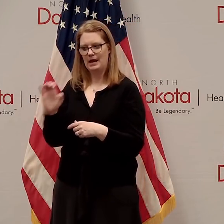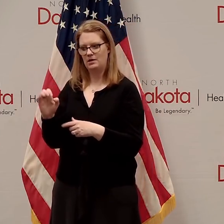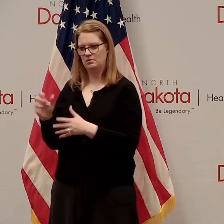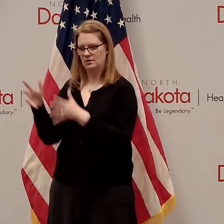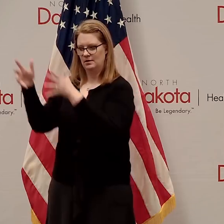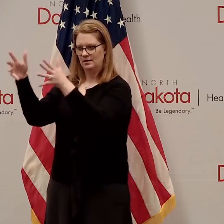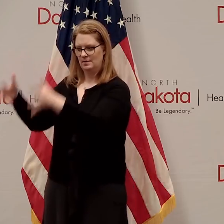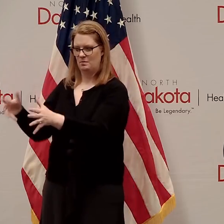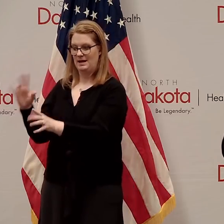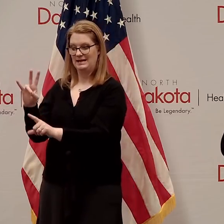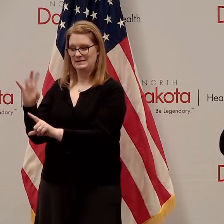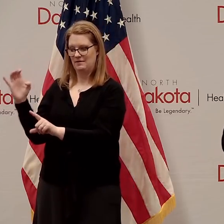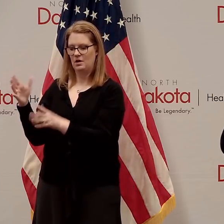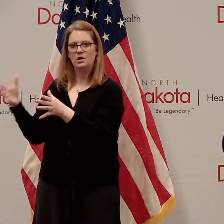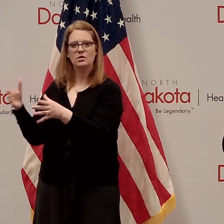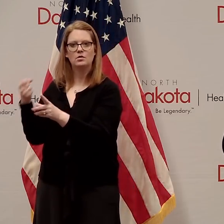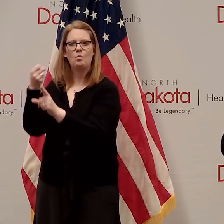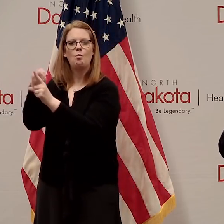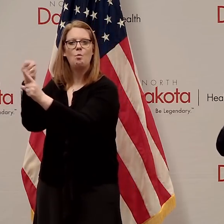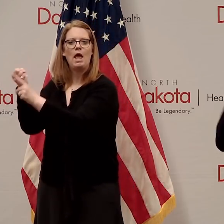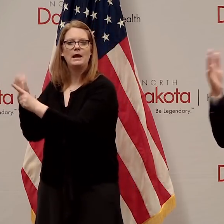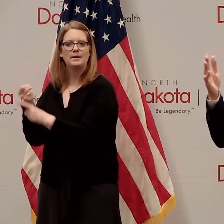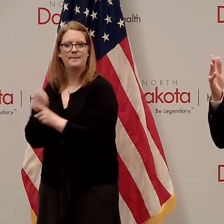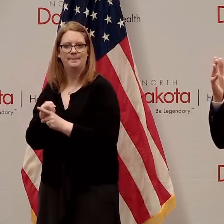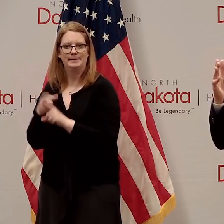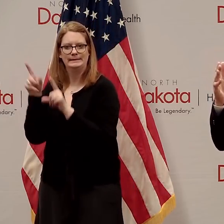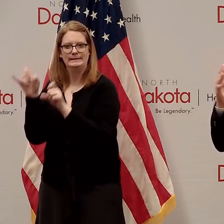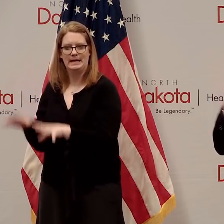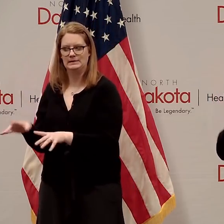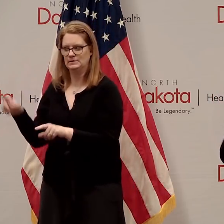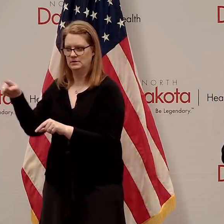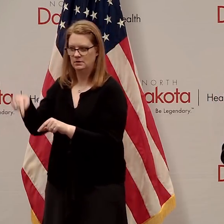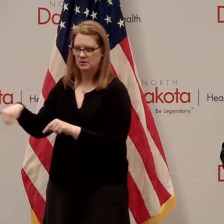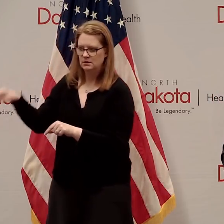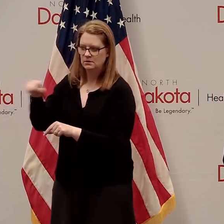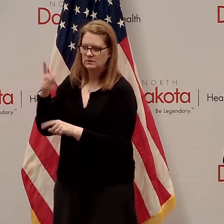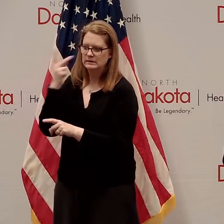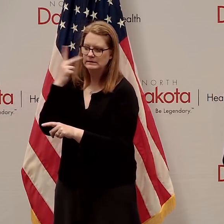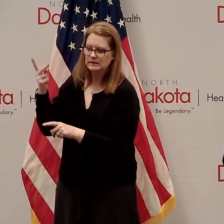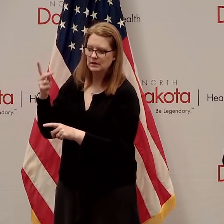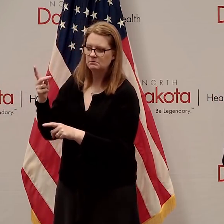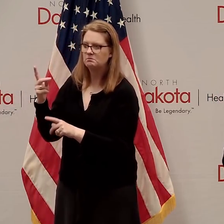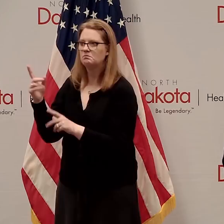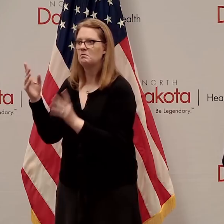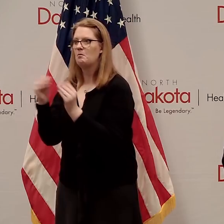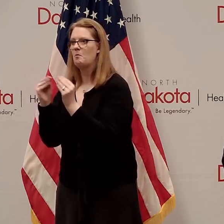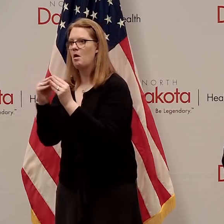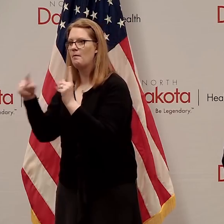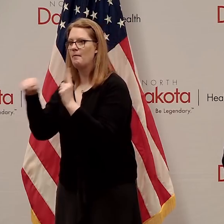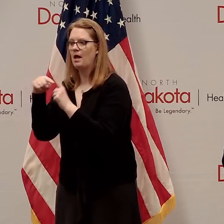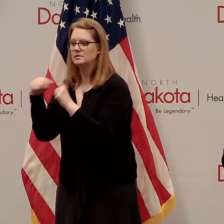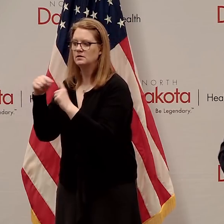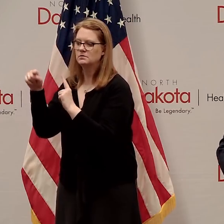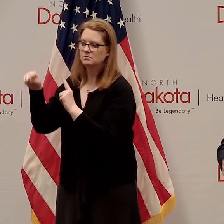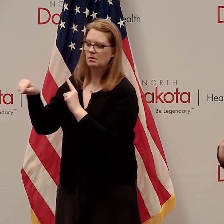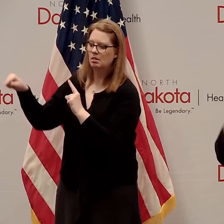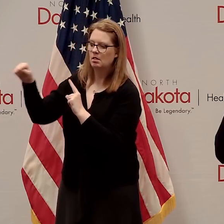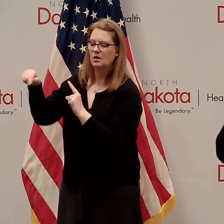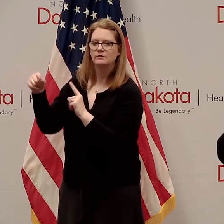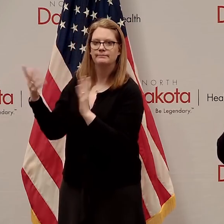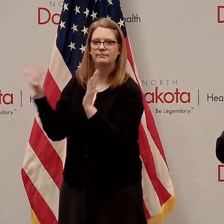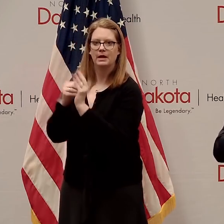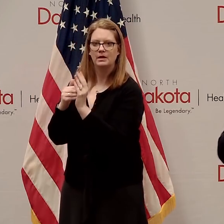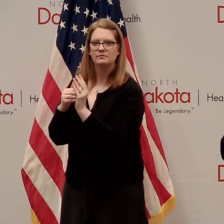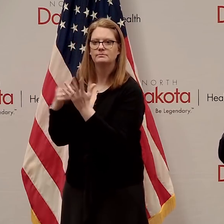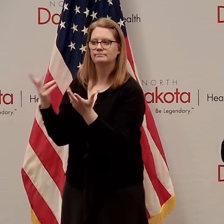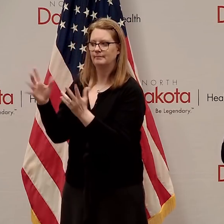remaining 700, we do a randomized test of the remaining 700 to see if we came up with any more positives. And again, you'd repeat, if you come